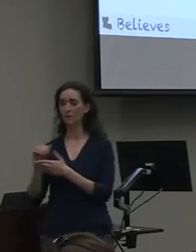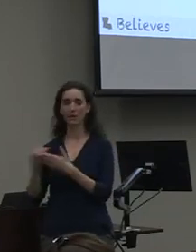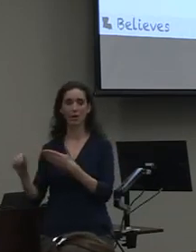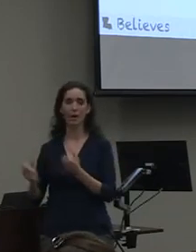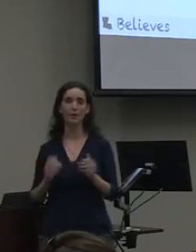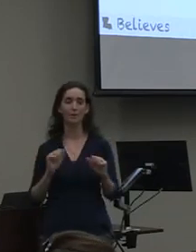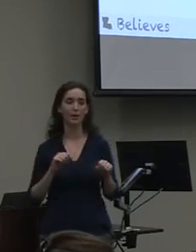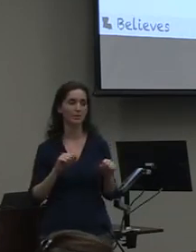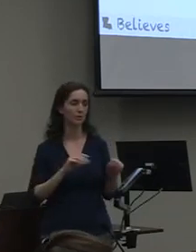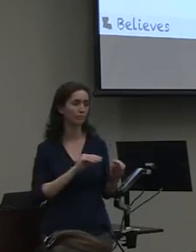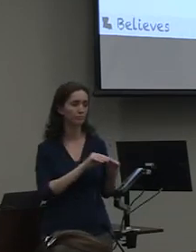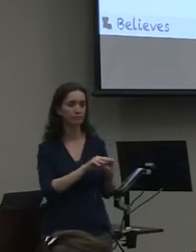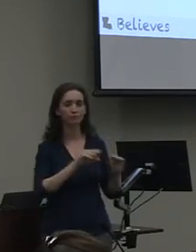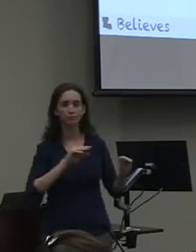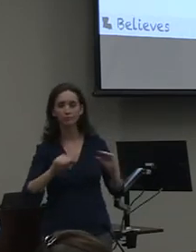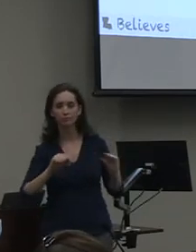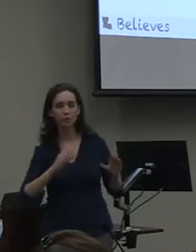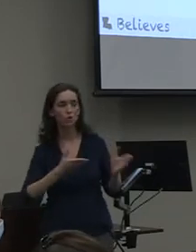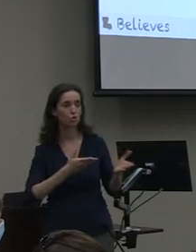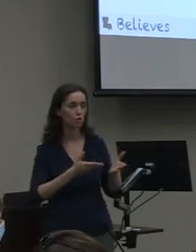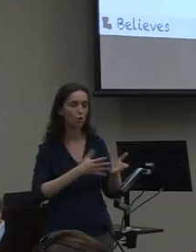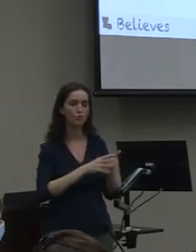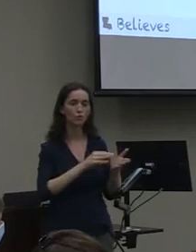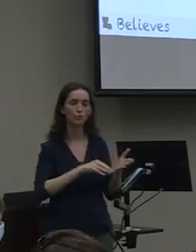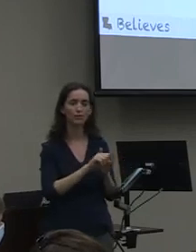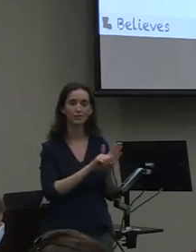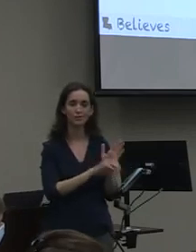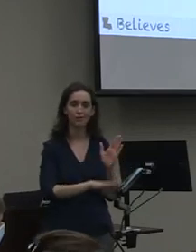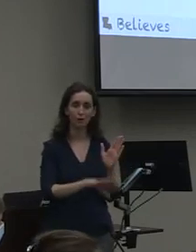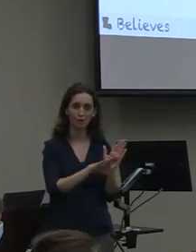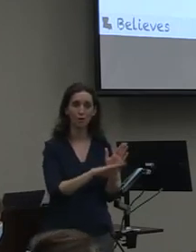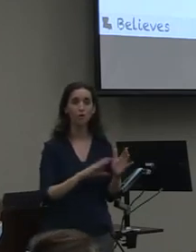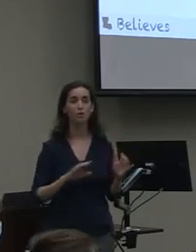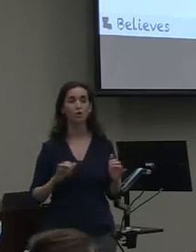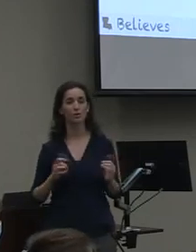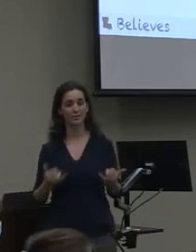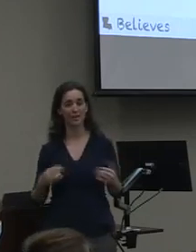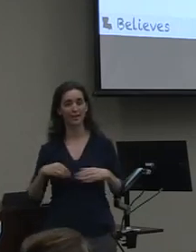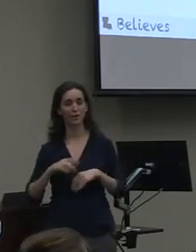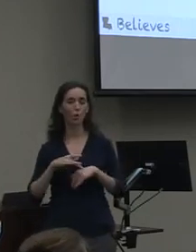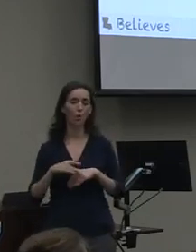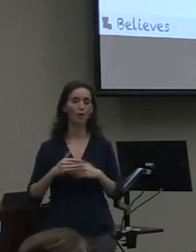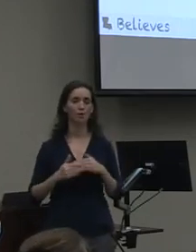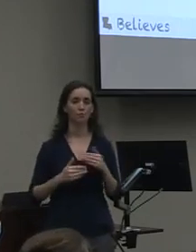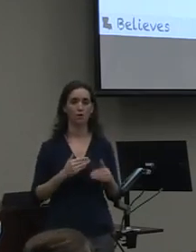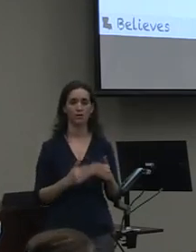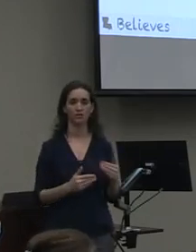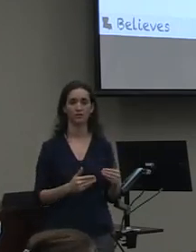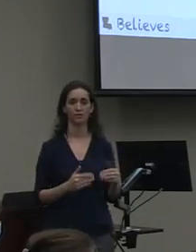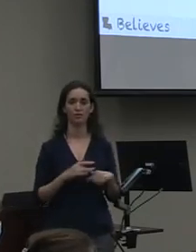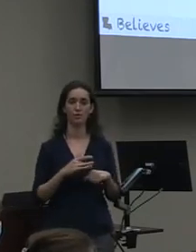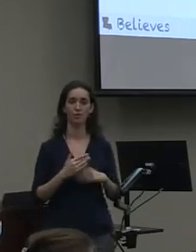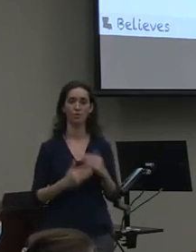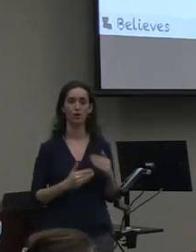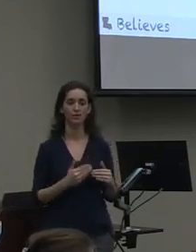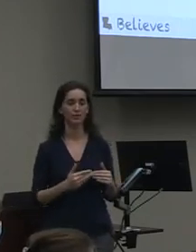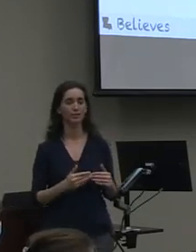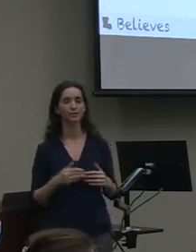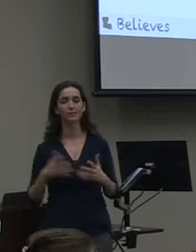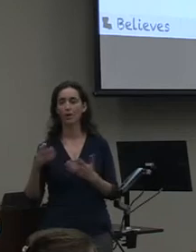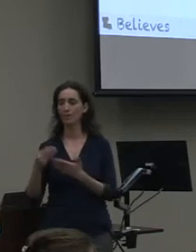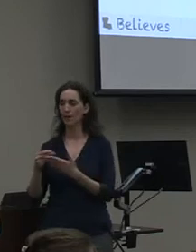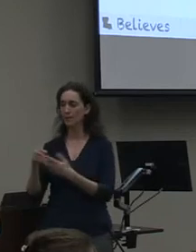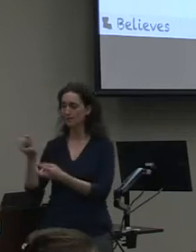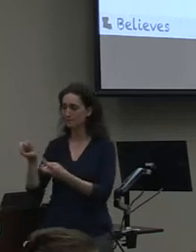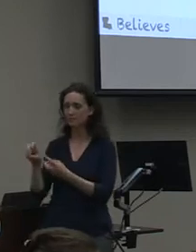the students of our state. And so we are in the early processes of working through procurement